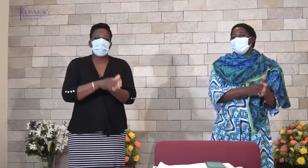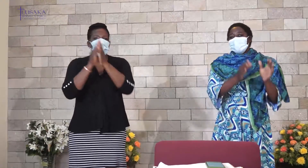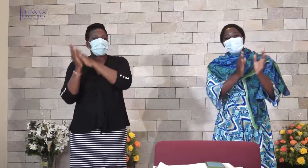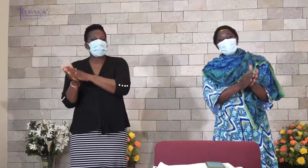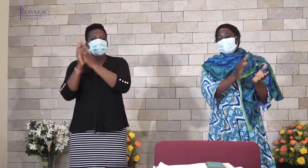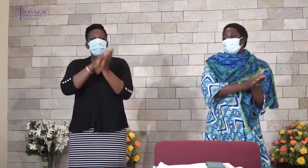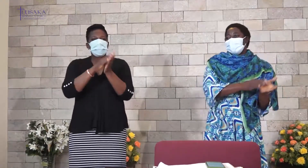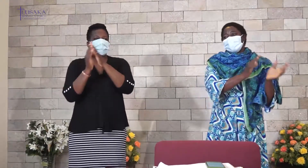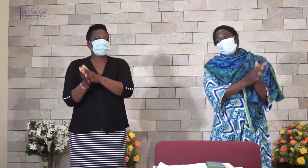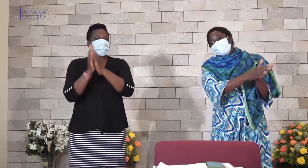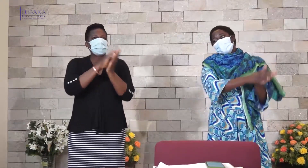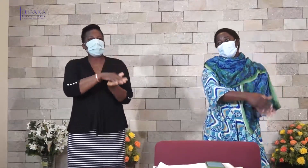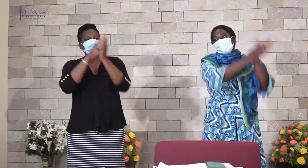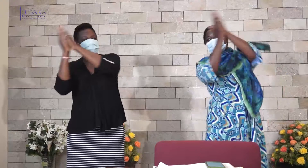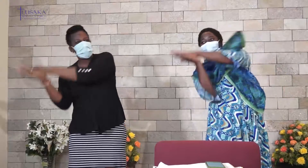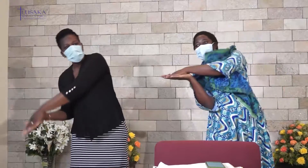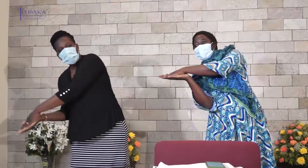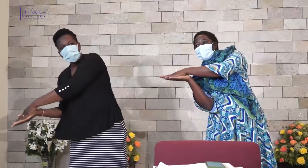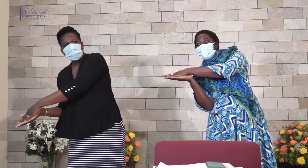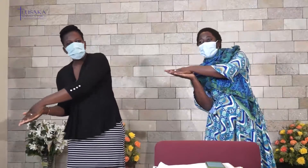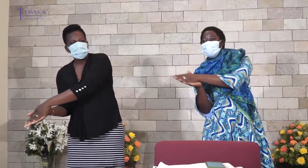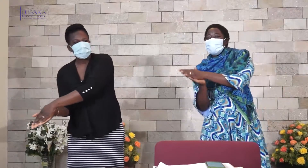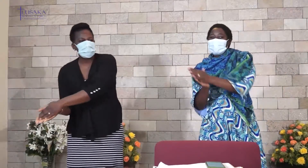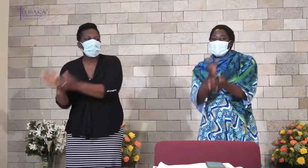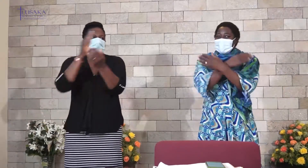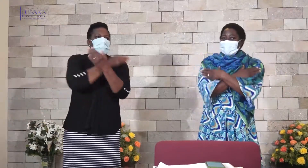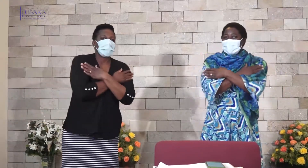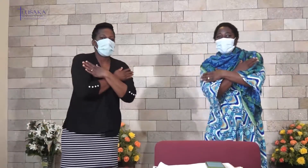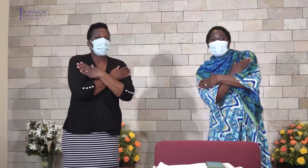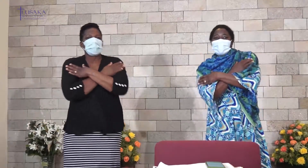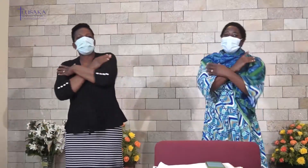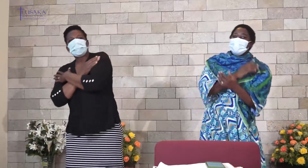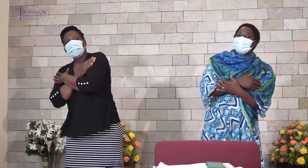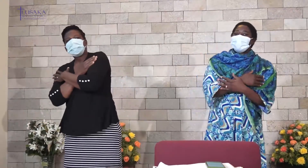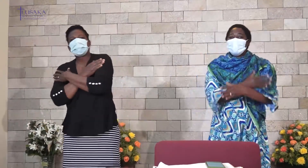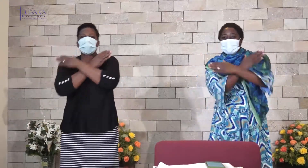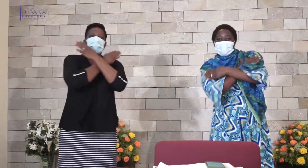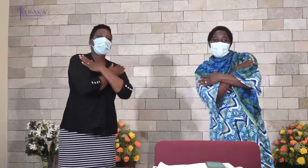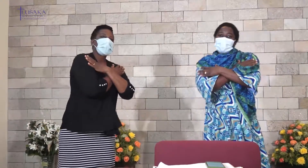Praise him. Praise him when the sun goes down.